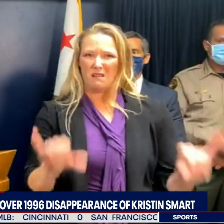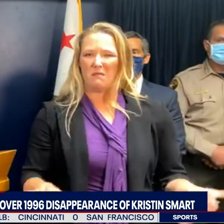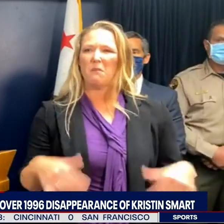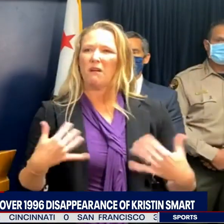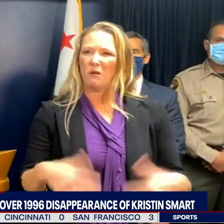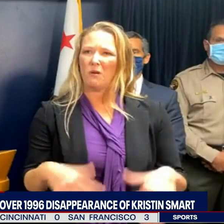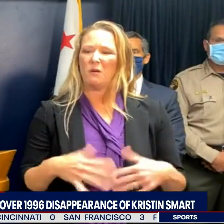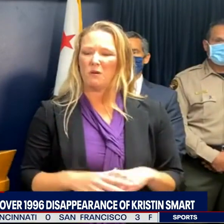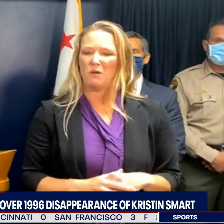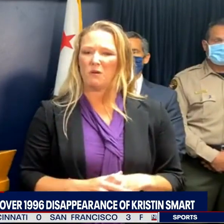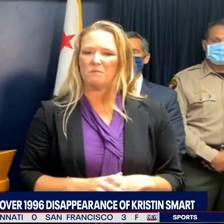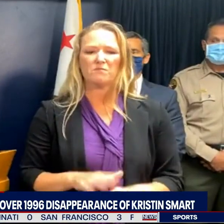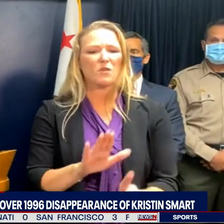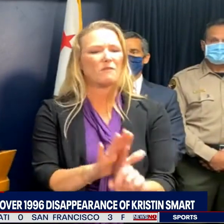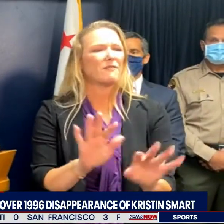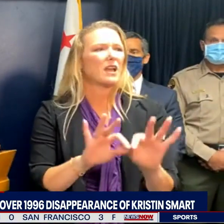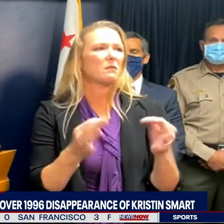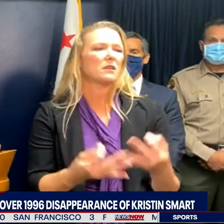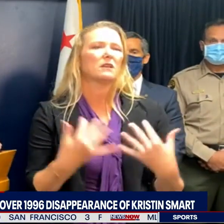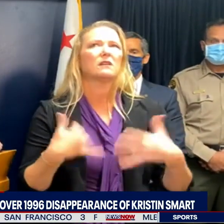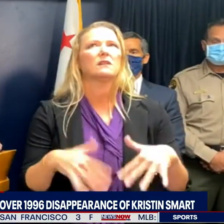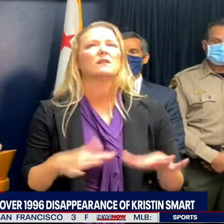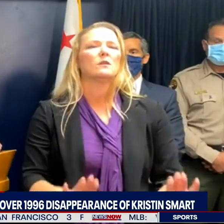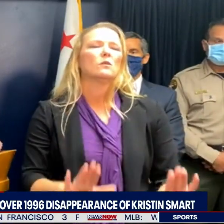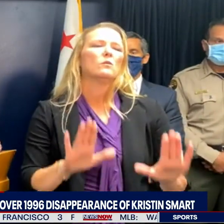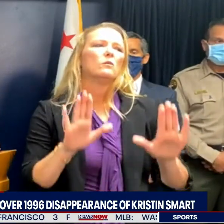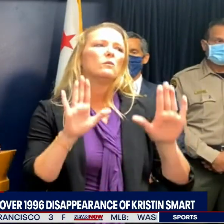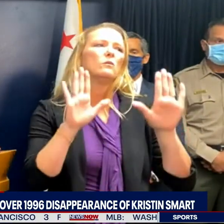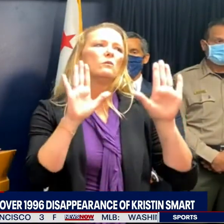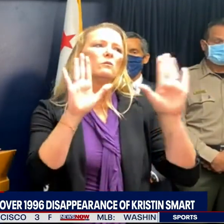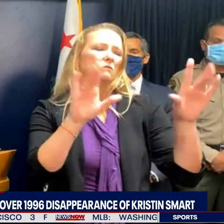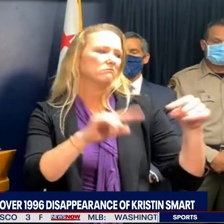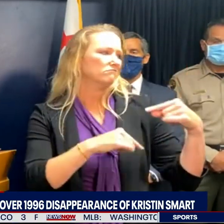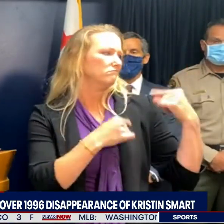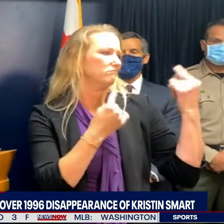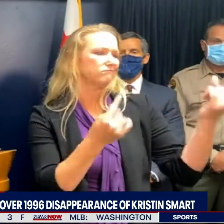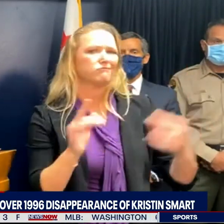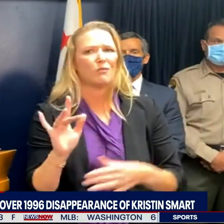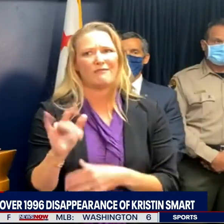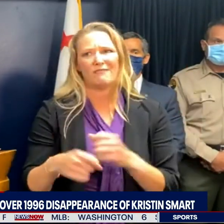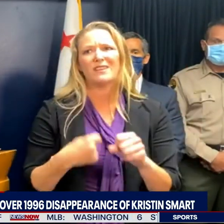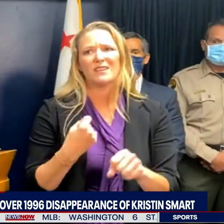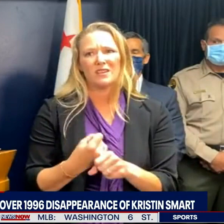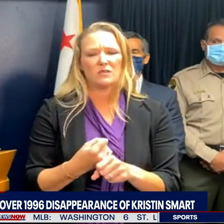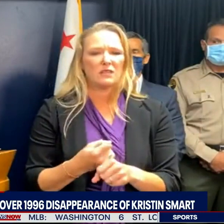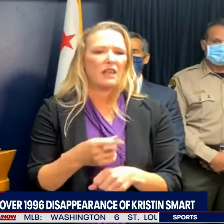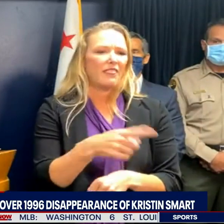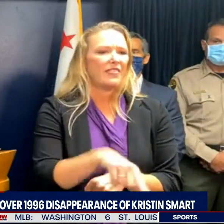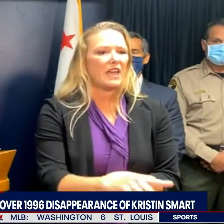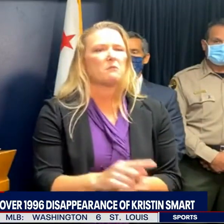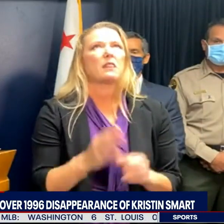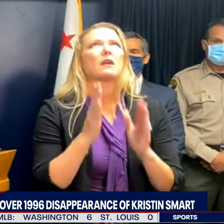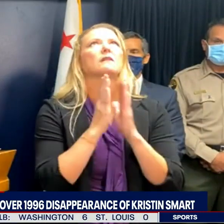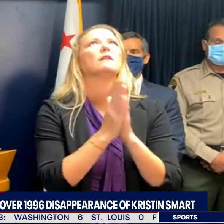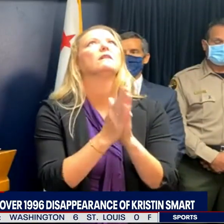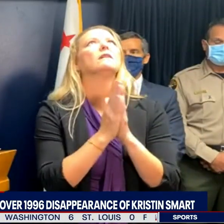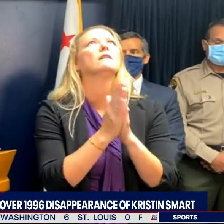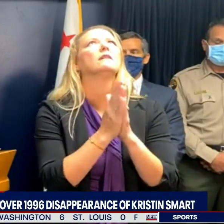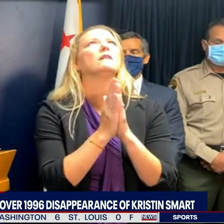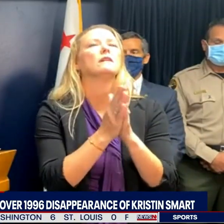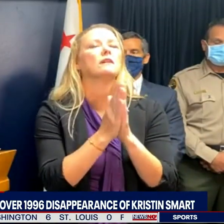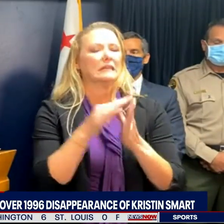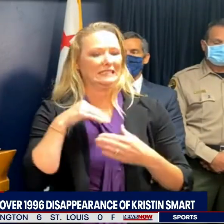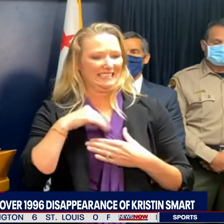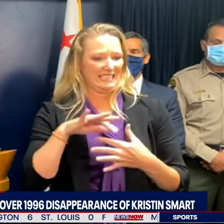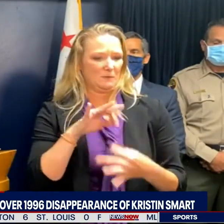Kristin's family has been incredibly gracious over the last 25 years. They have willed this moment to happen, and we owe them a